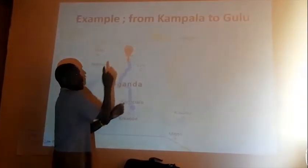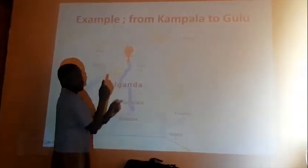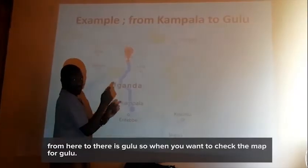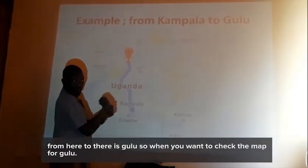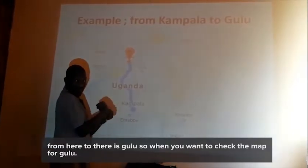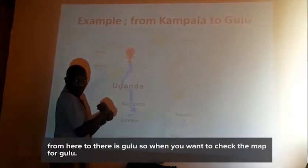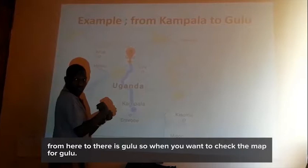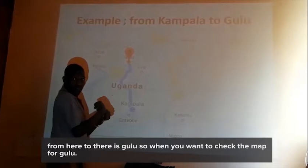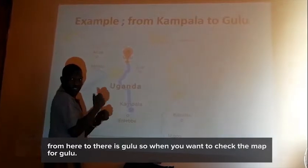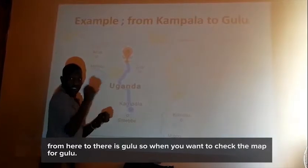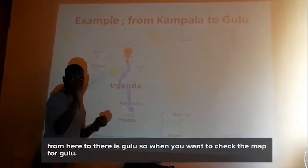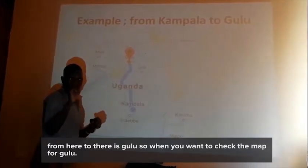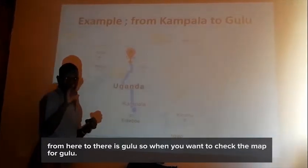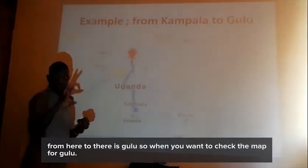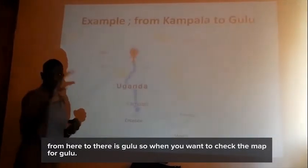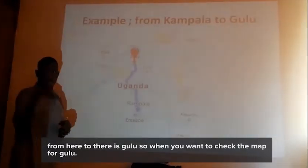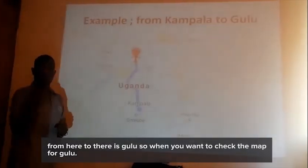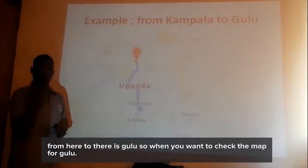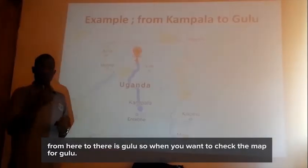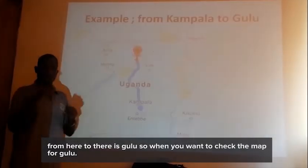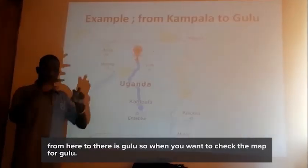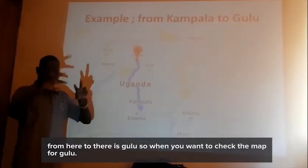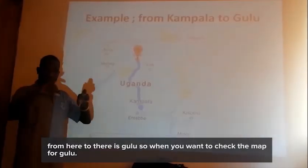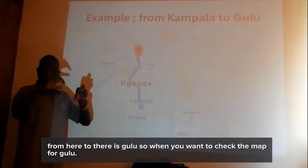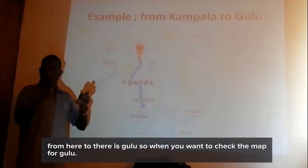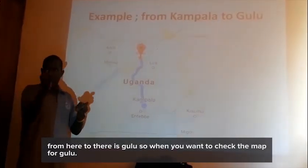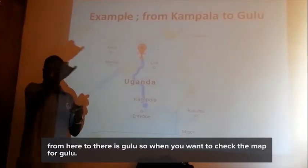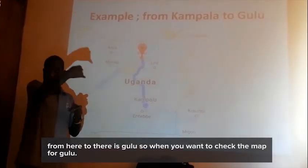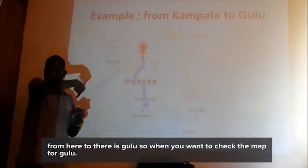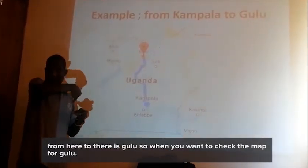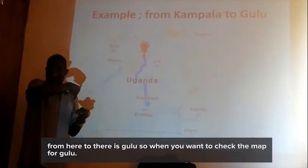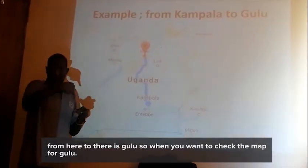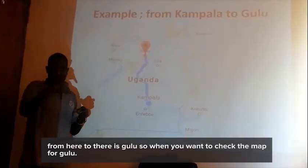From here to there is Gulu. So when you want to check the map for Gulu,